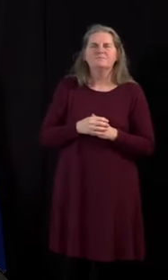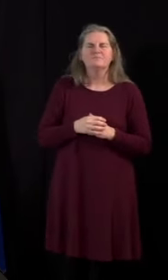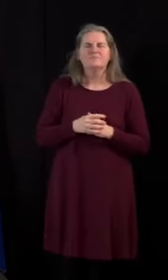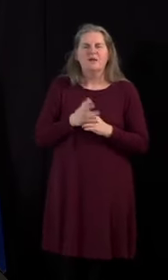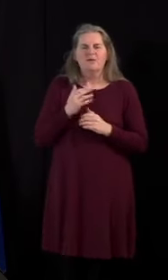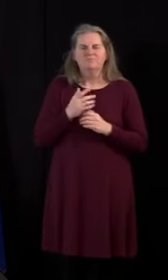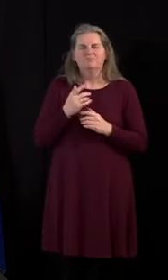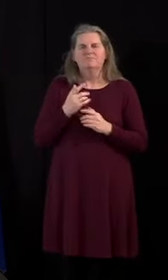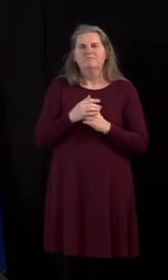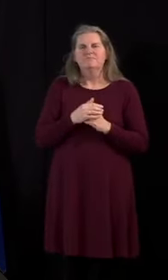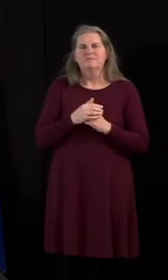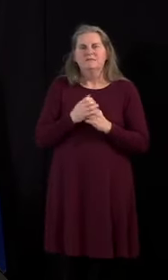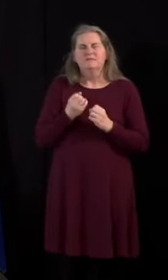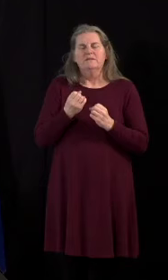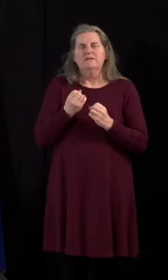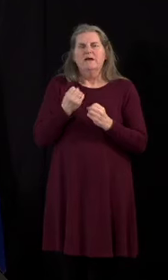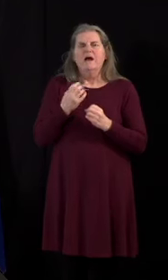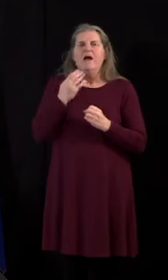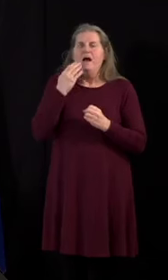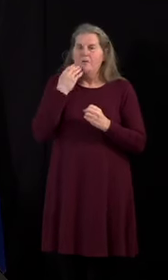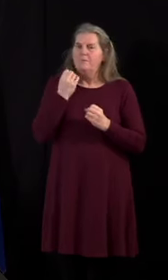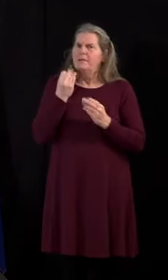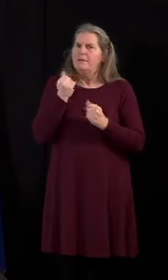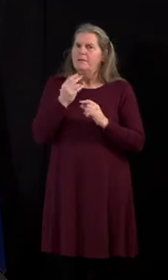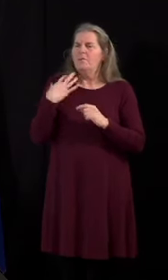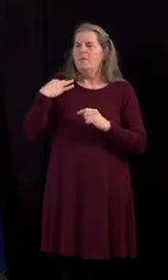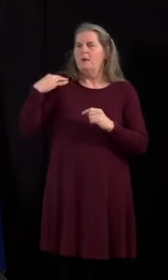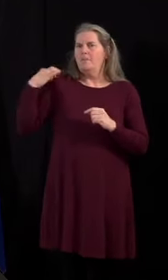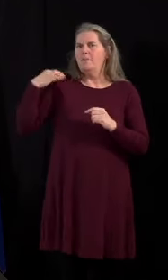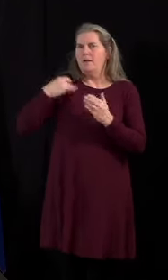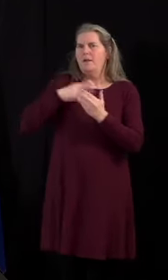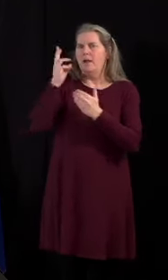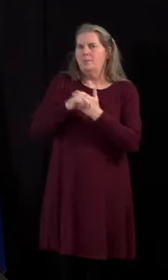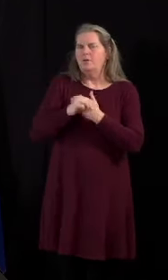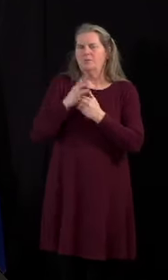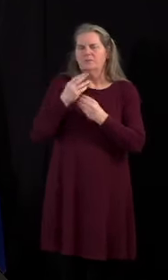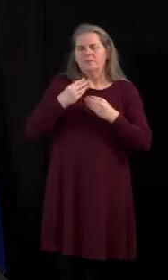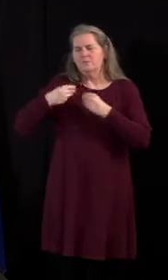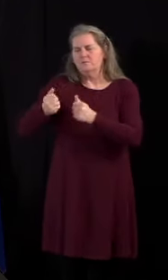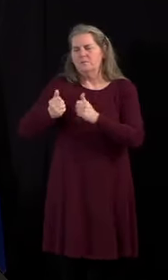something that's going to work well for the many, many potential applicants that we will have. And we're